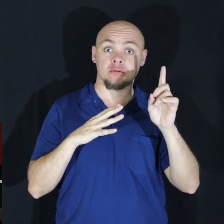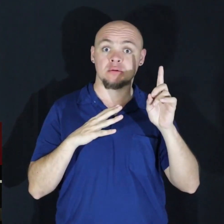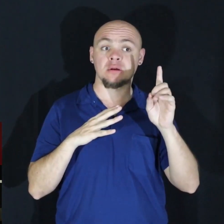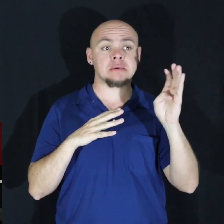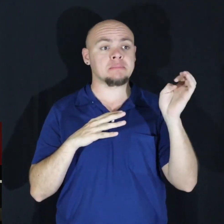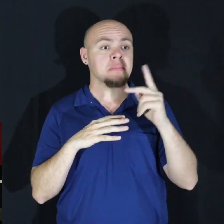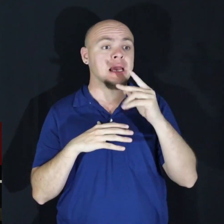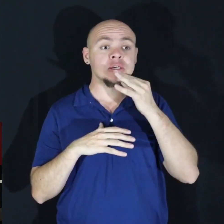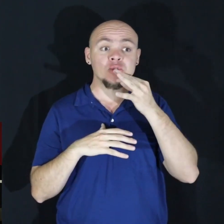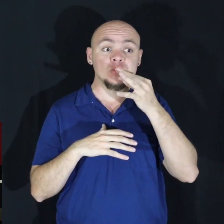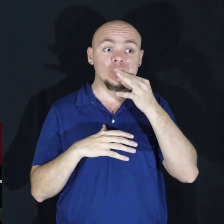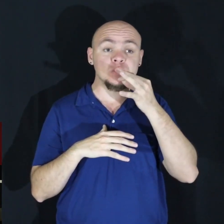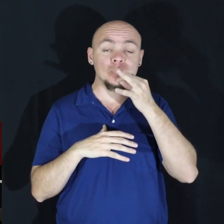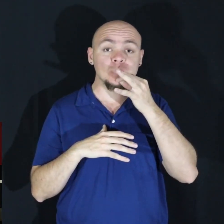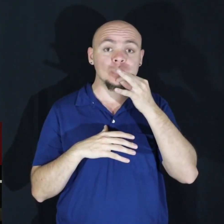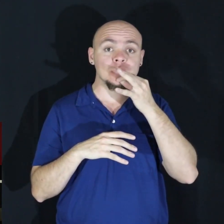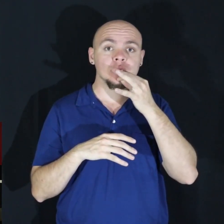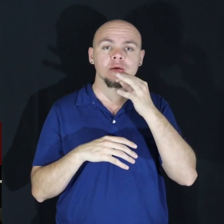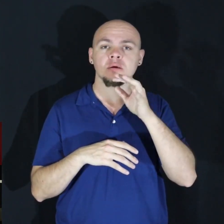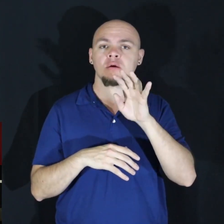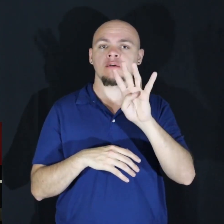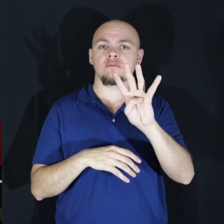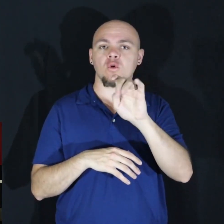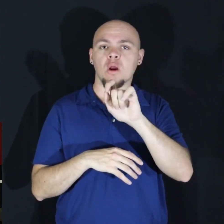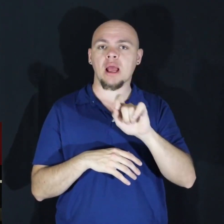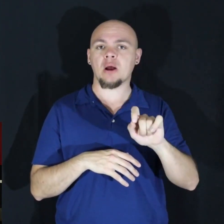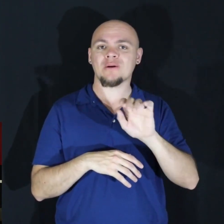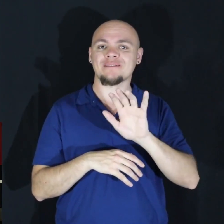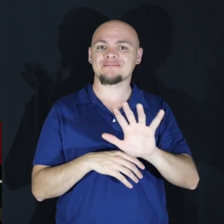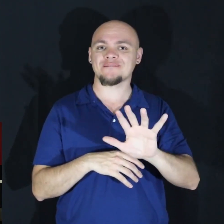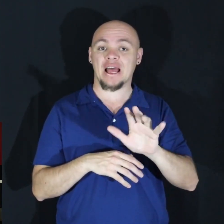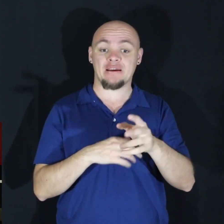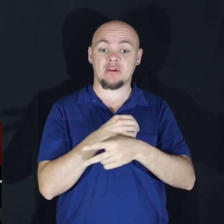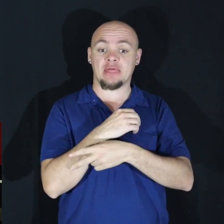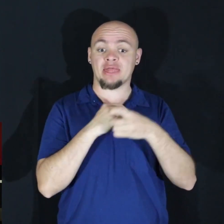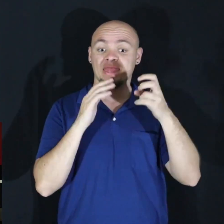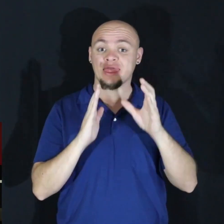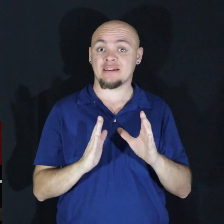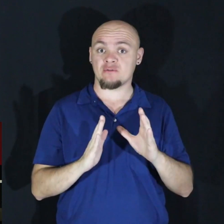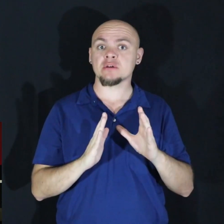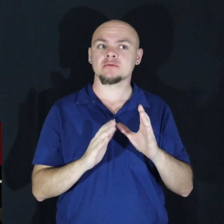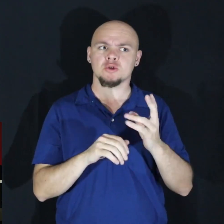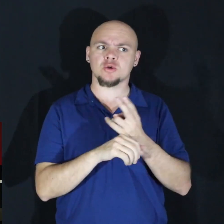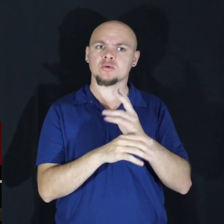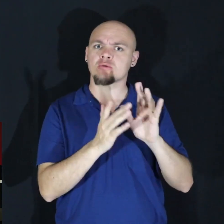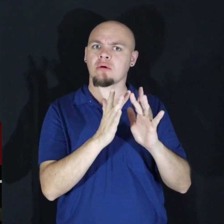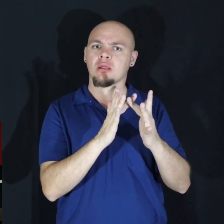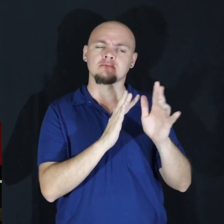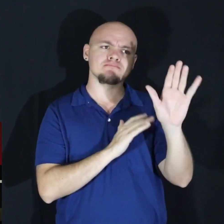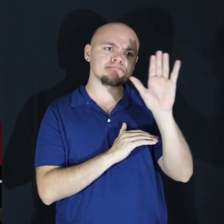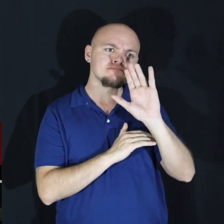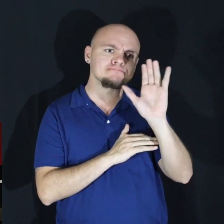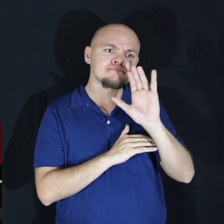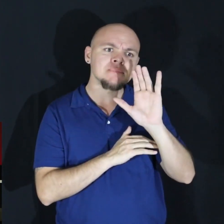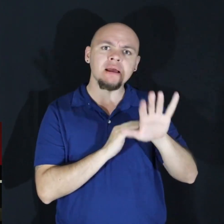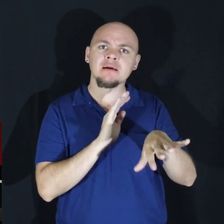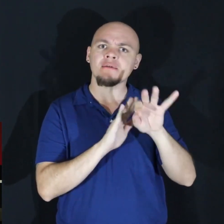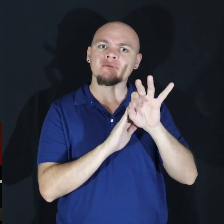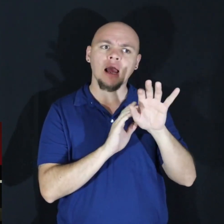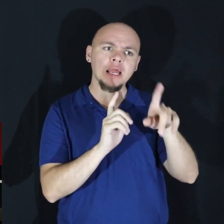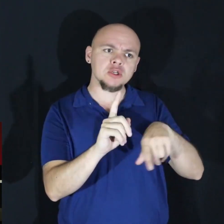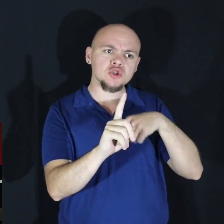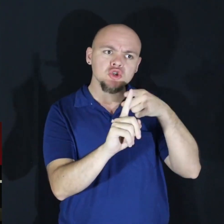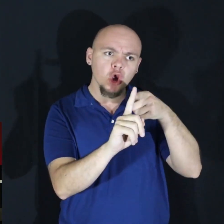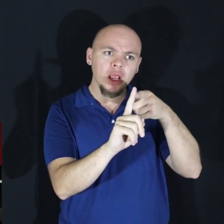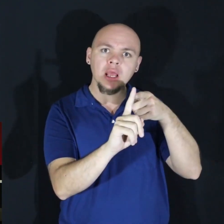back soon. 4 out of 5 burglars today use the internet to search and find their targets